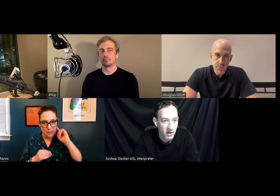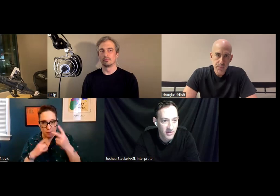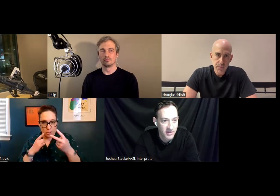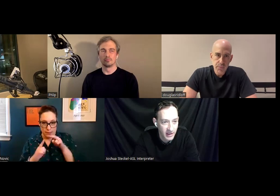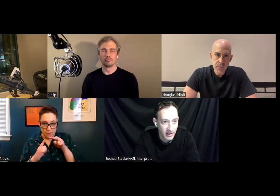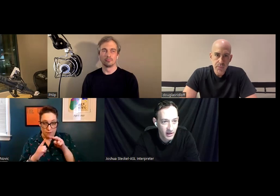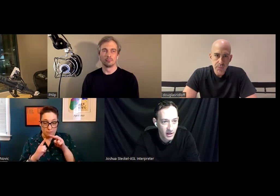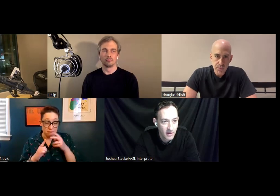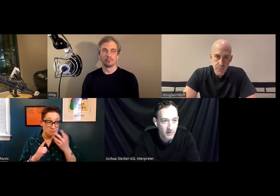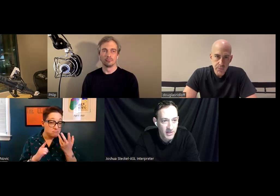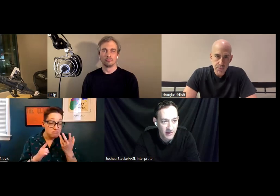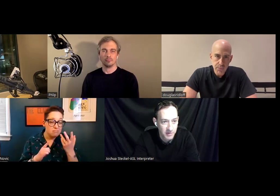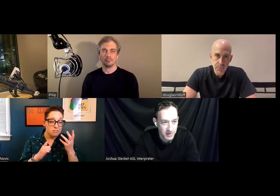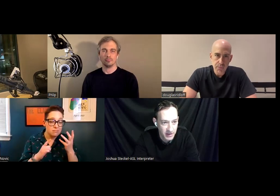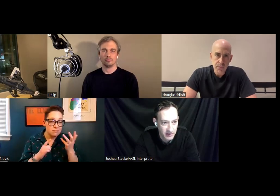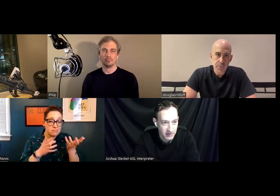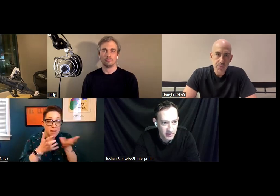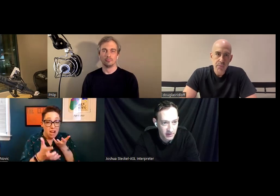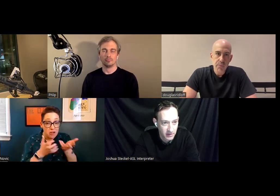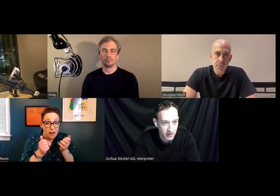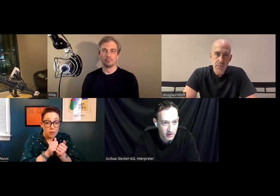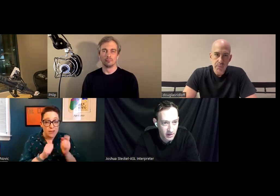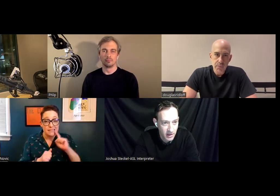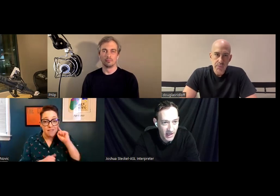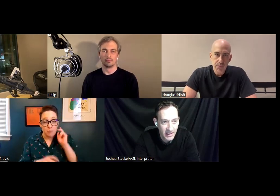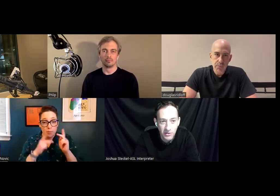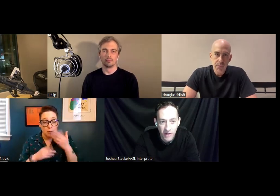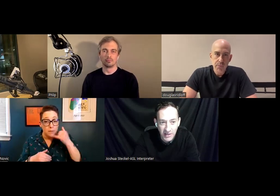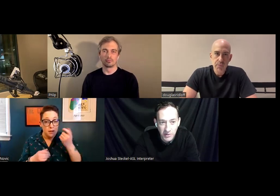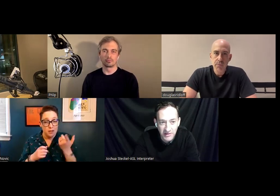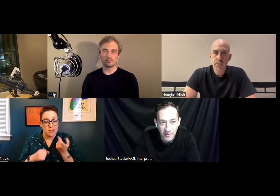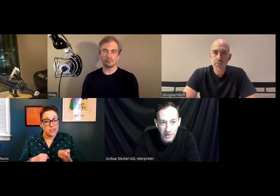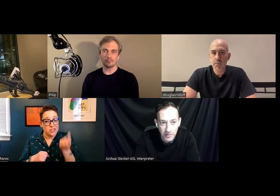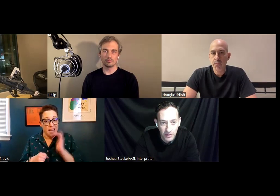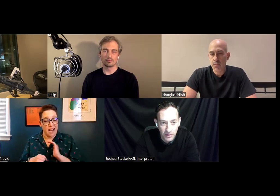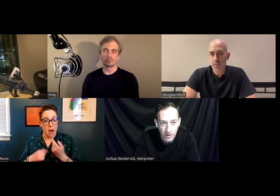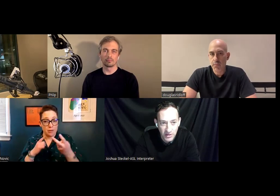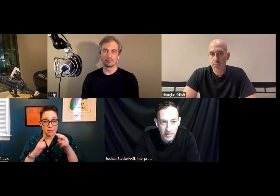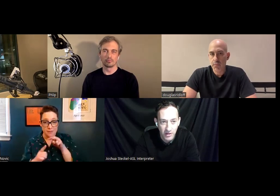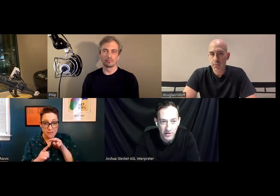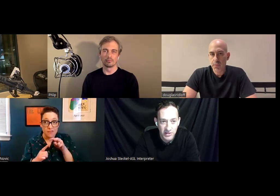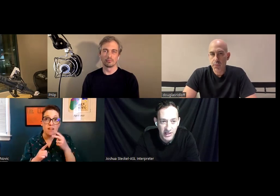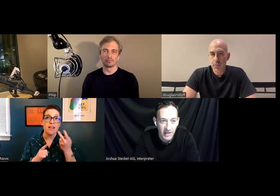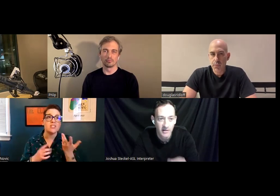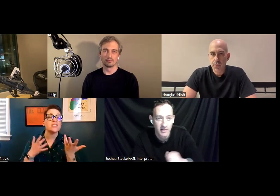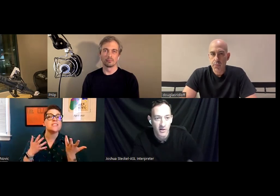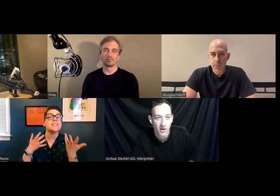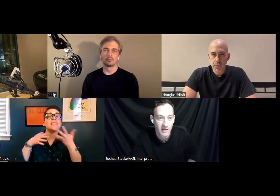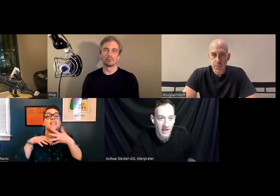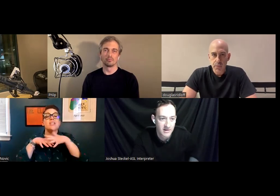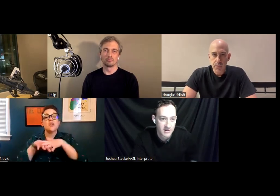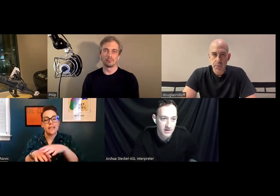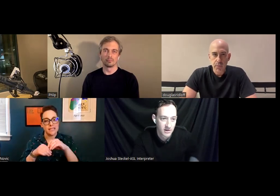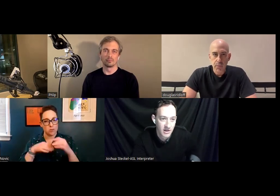really start thinking from the deaf perspective and interact with deaf people to better understand